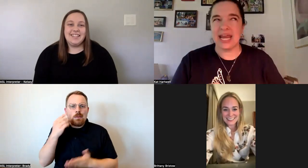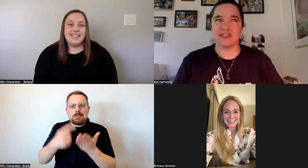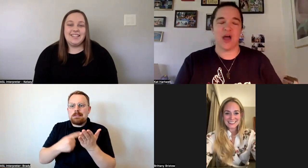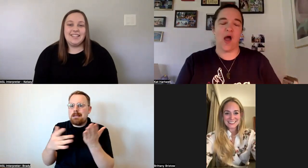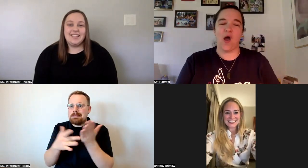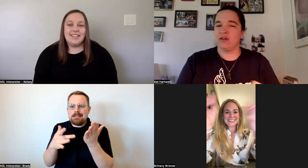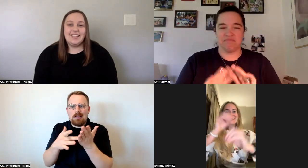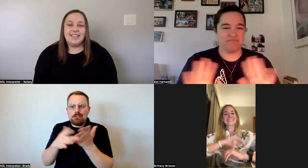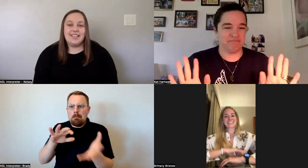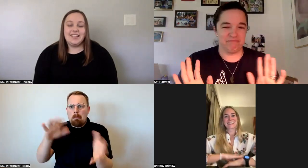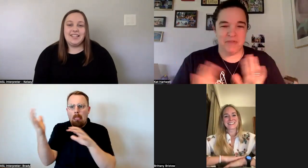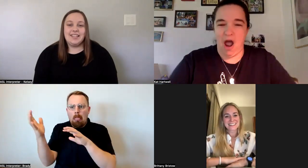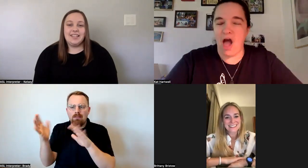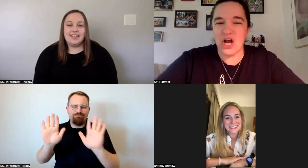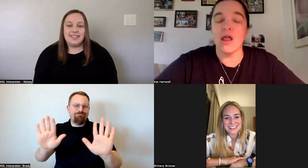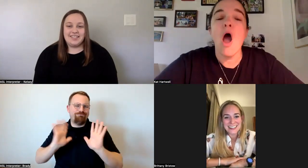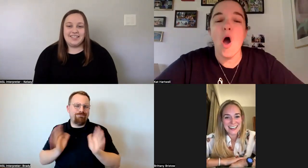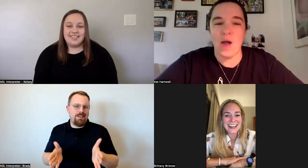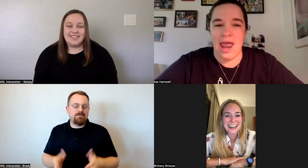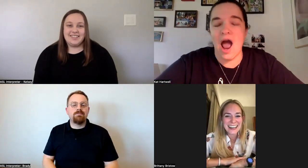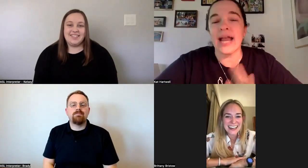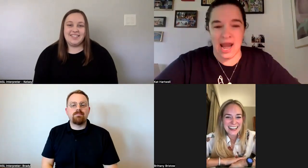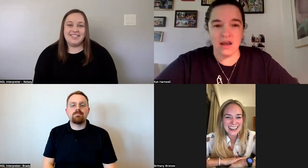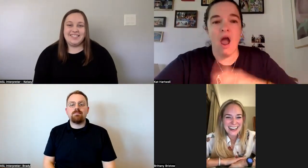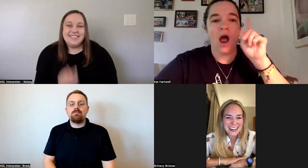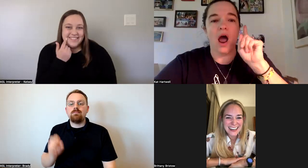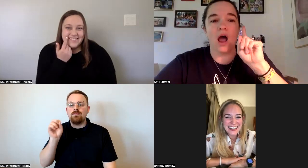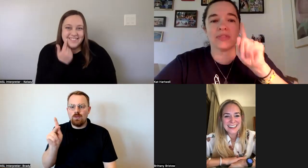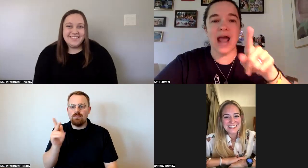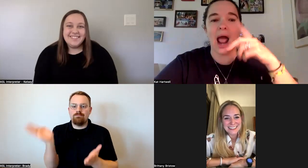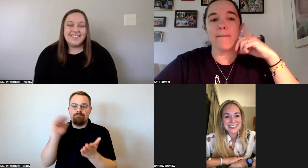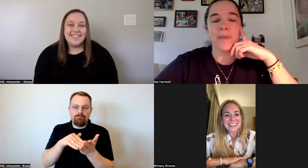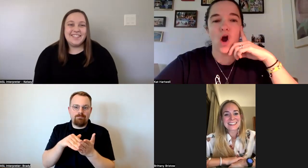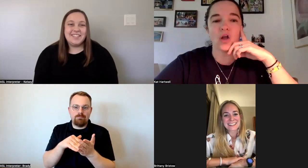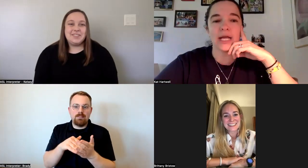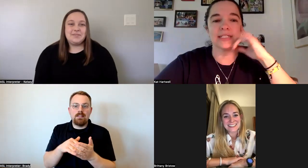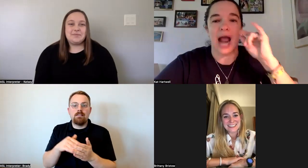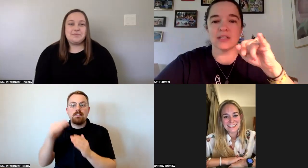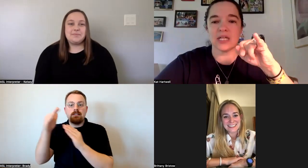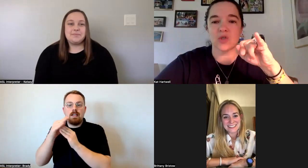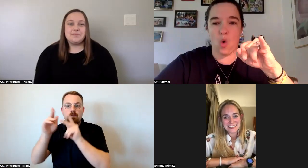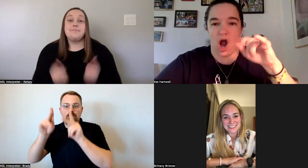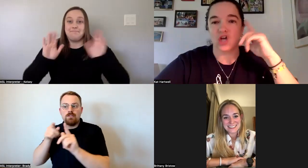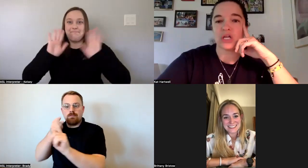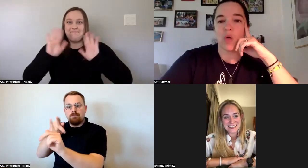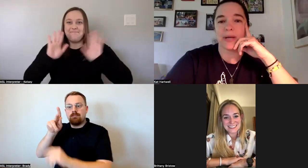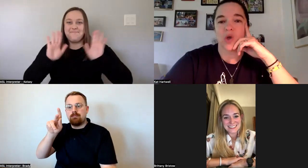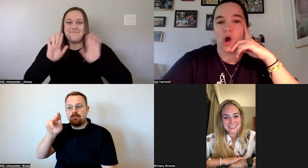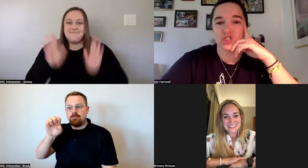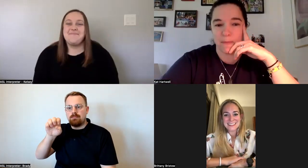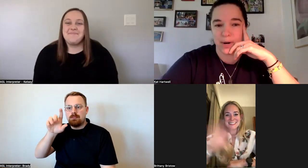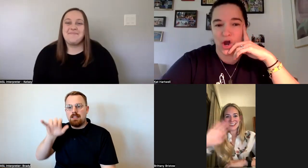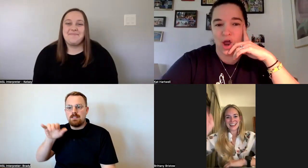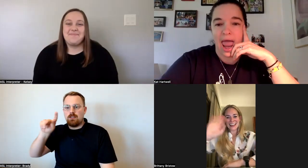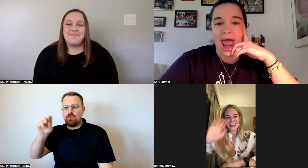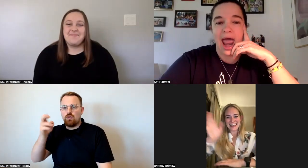could be. So, again, okay. Again, the top part in Kelsey told us she will be